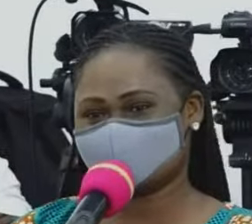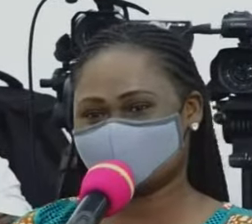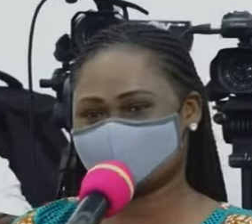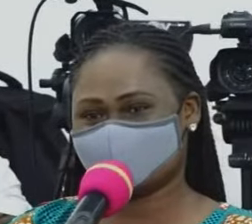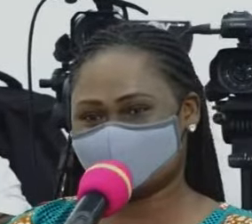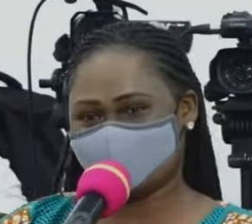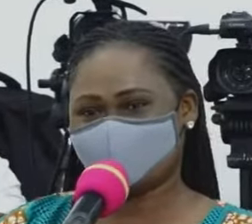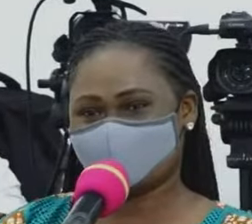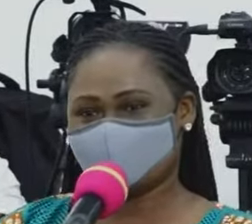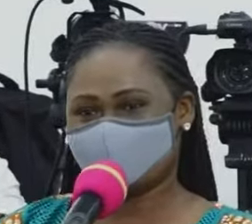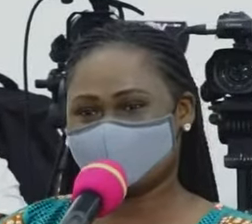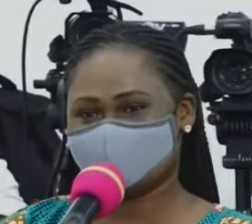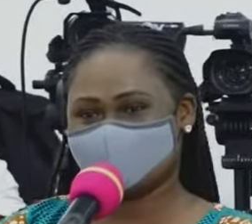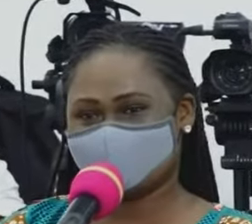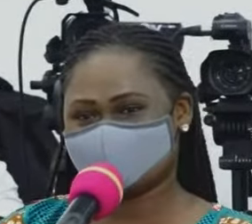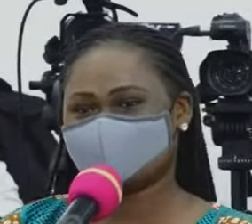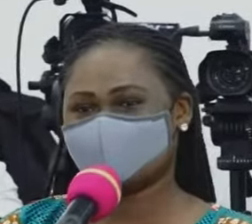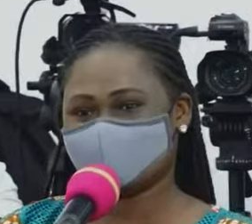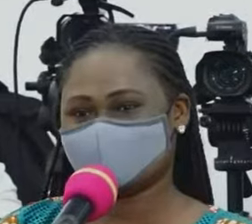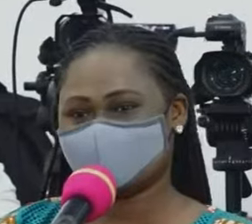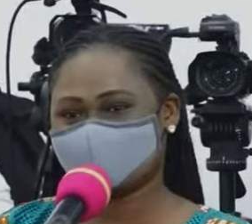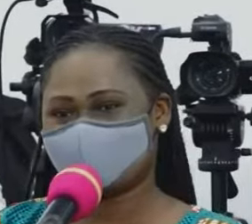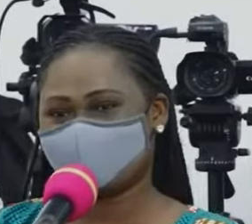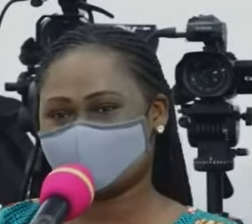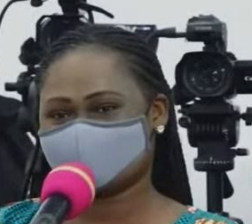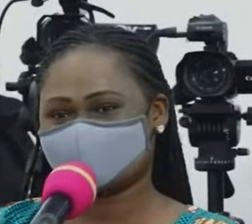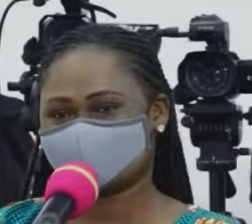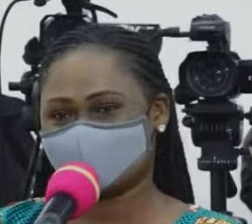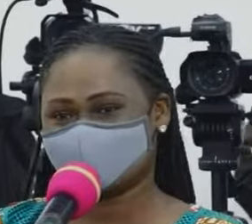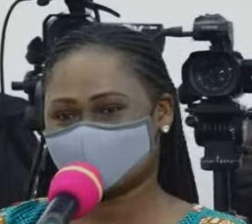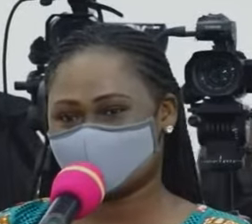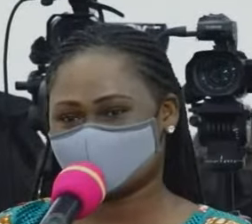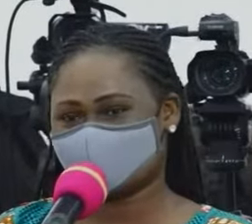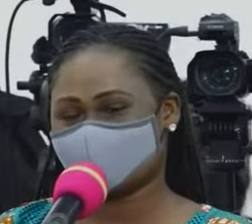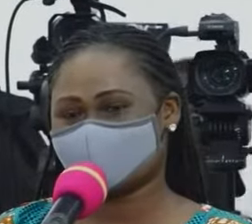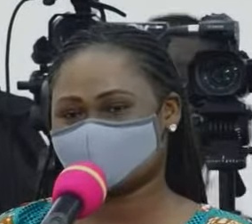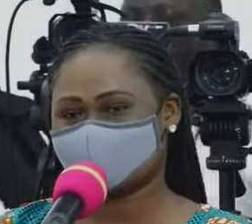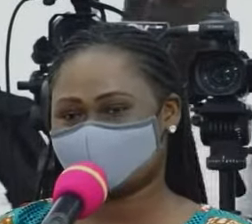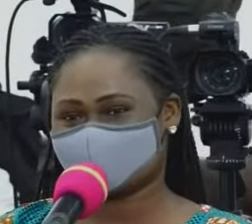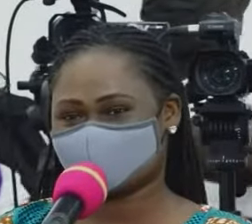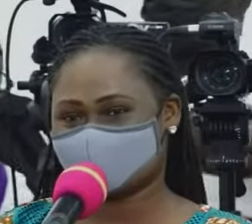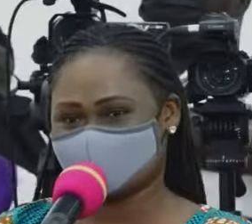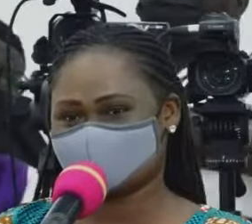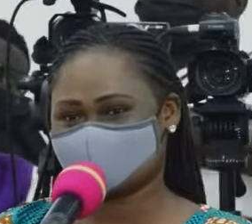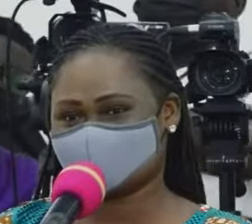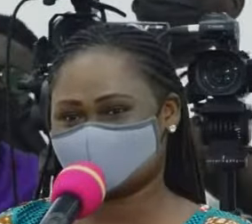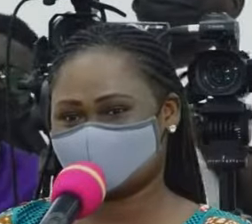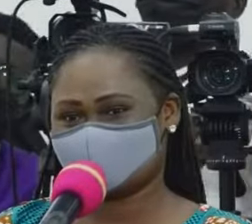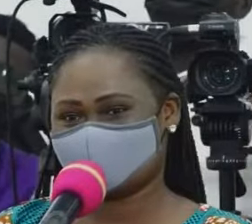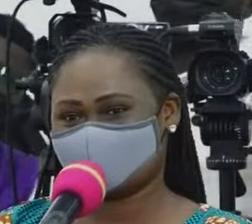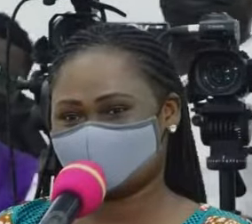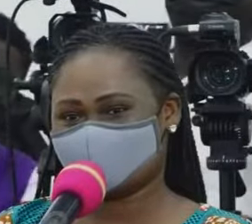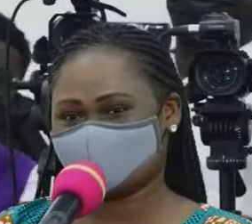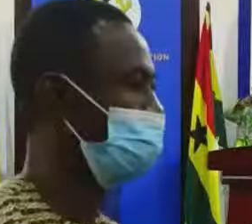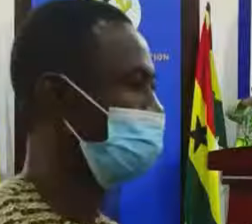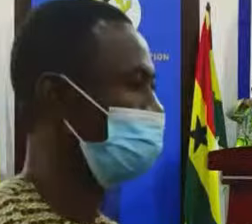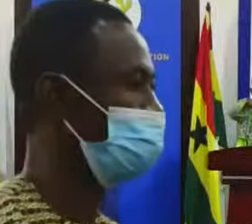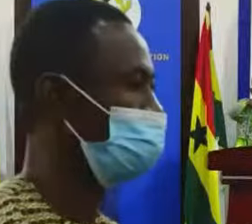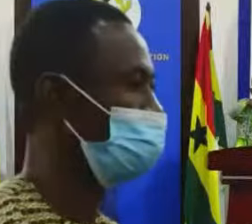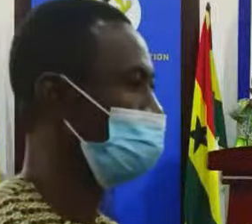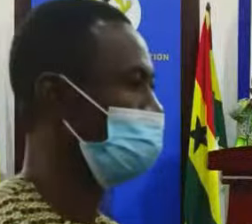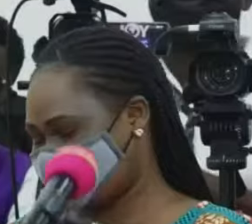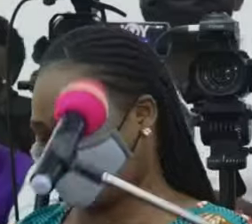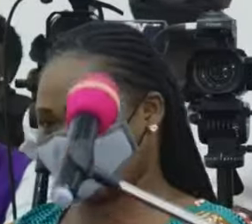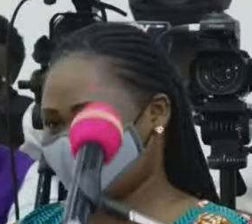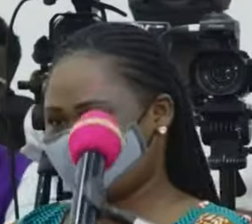budget for the plan estimated how much it's going to cost, if you can share that with us. I don't have that here. That's